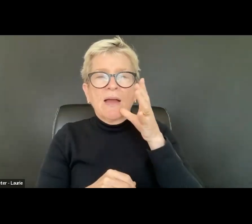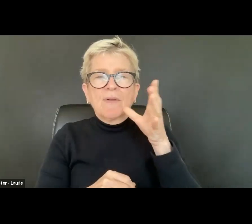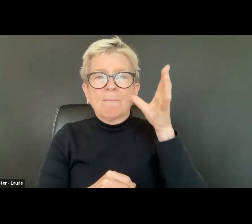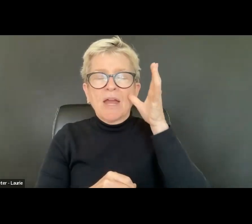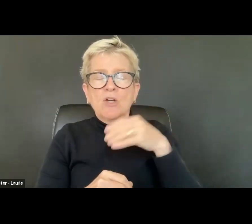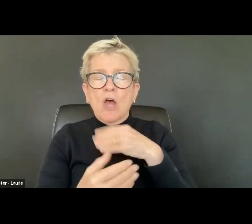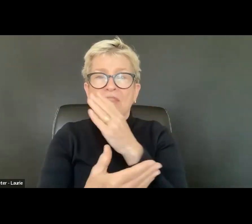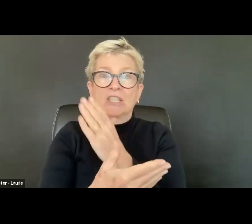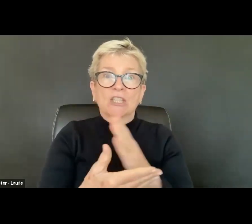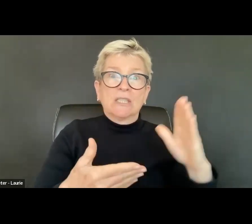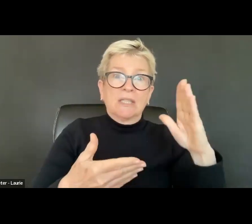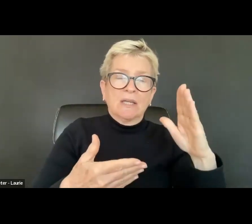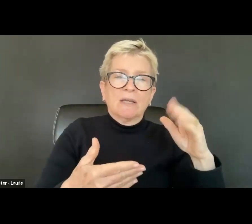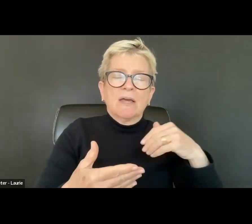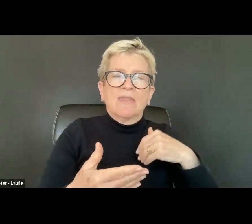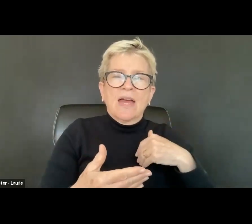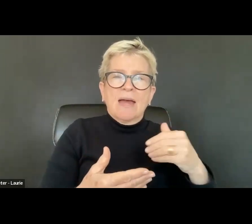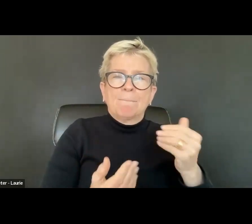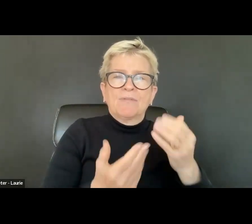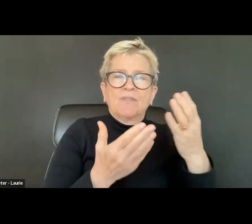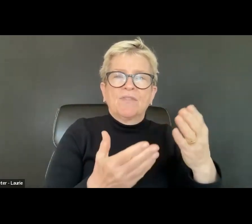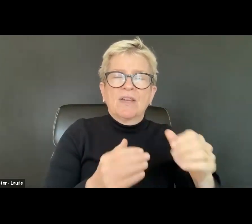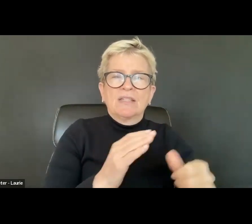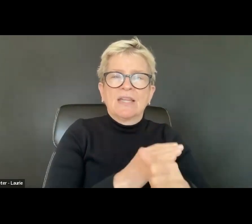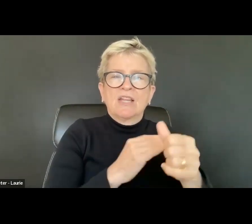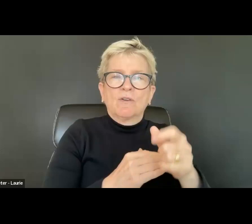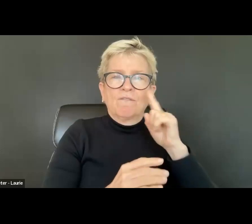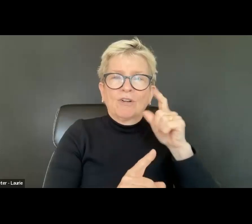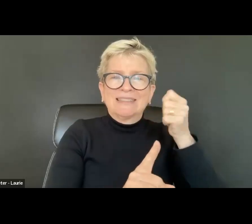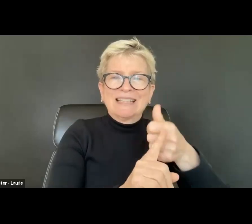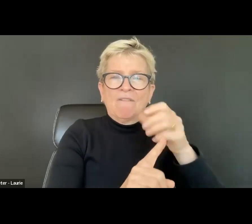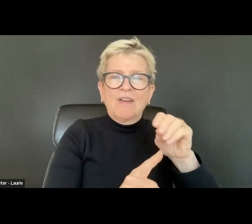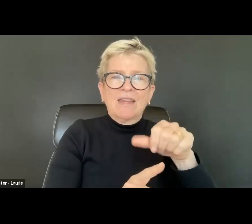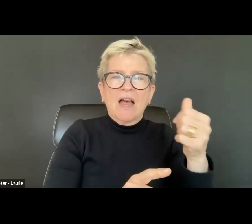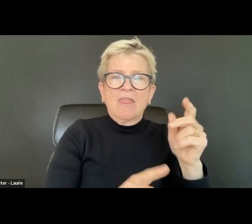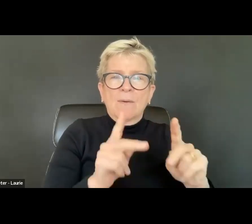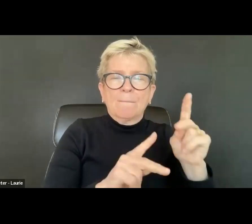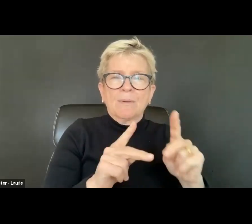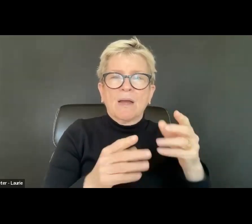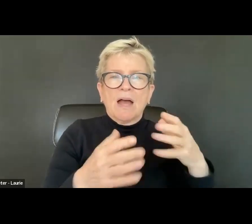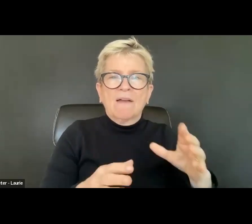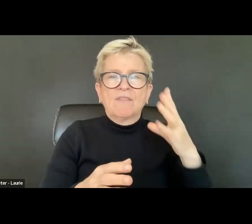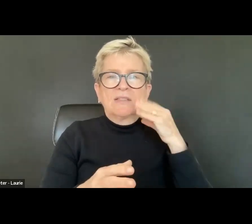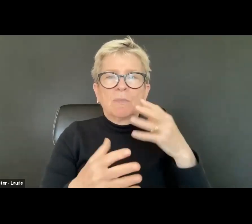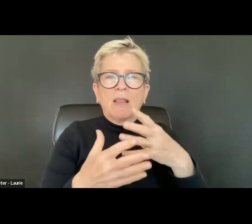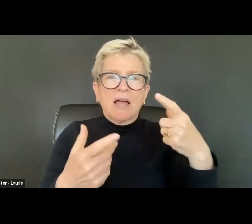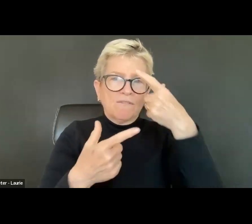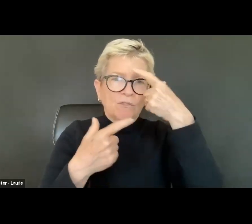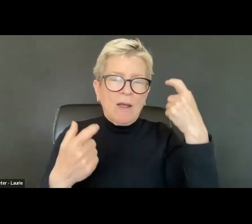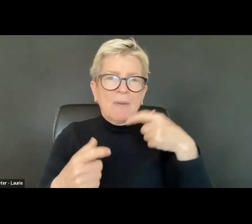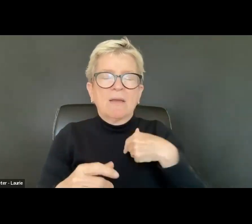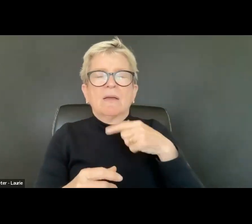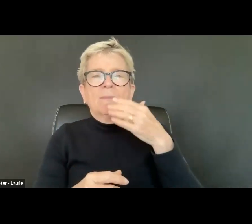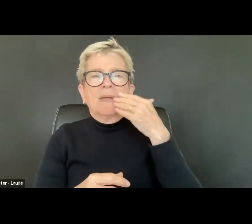need who presents danger to self and others when dysregulated, I have experienced a lot of trauma because of providers using